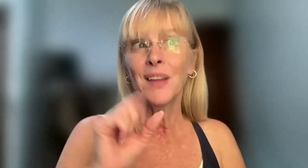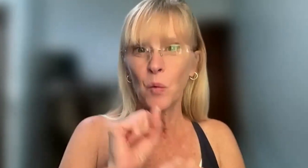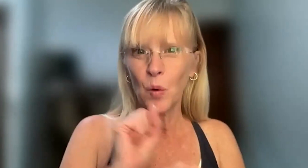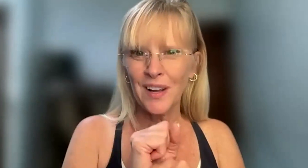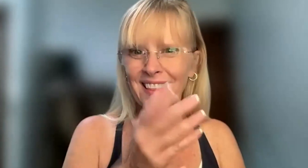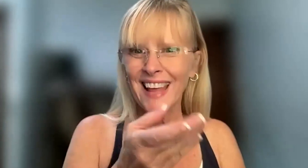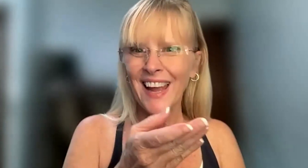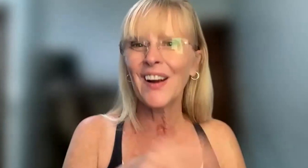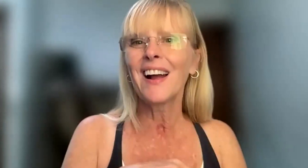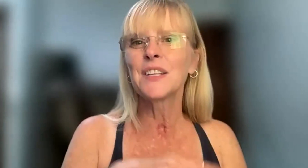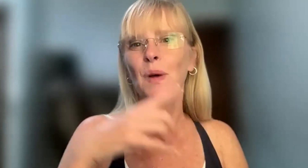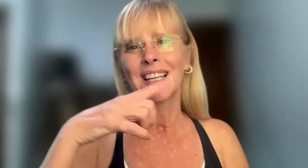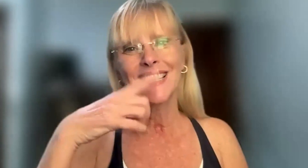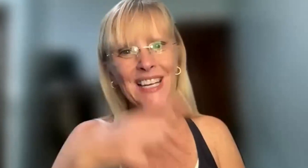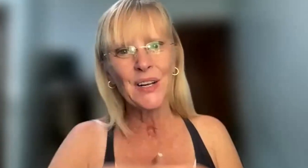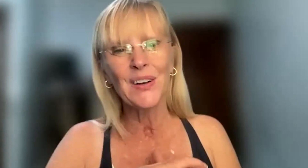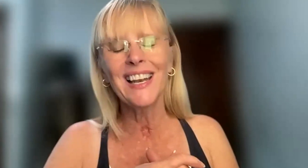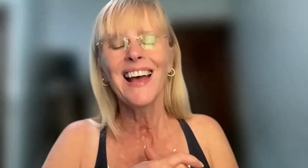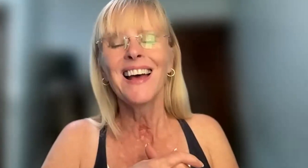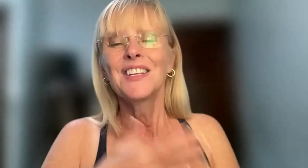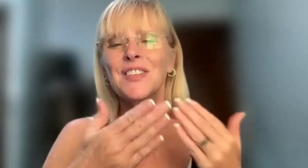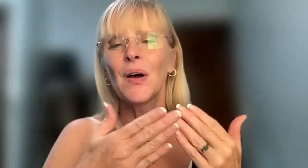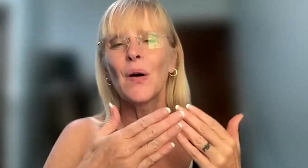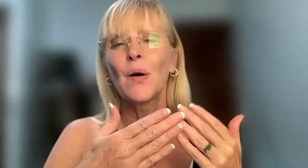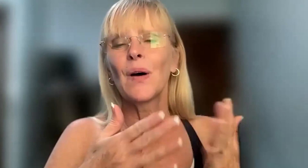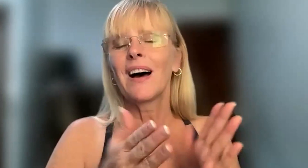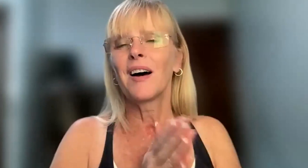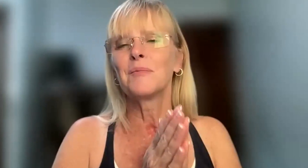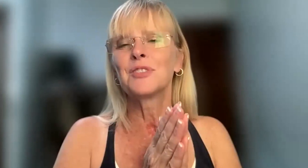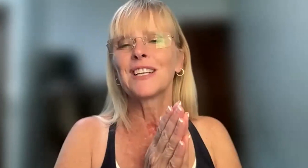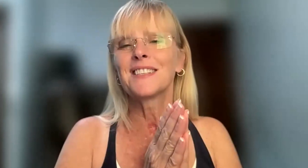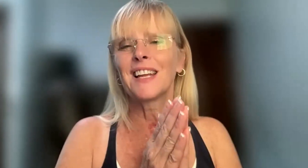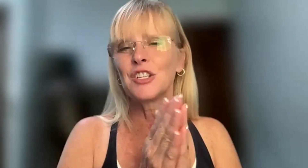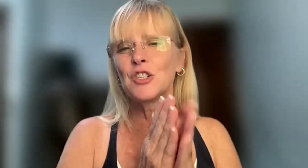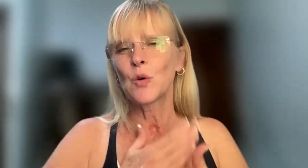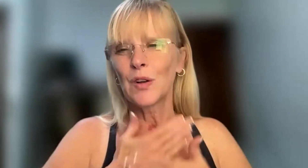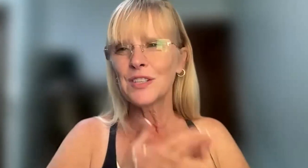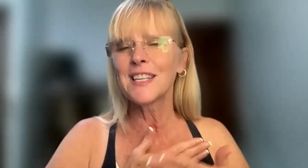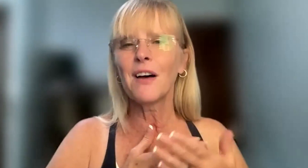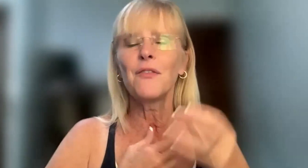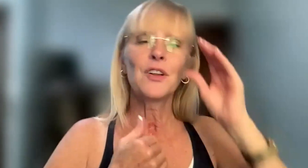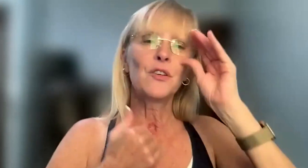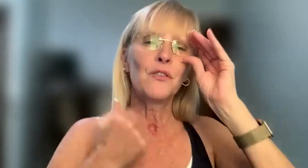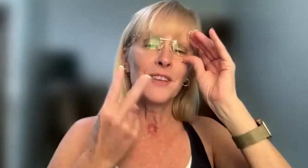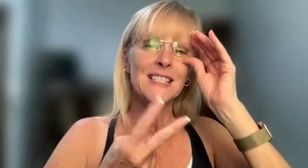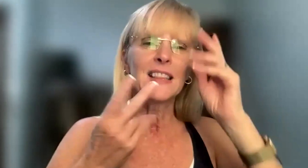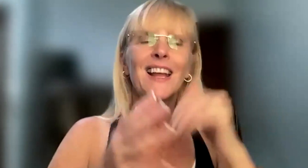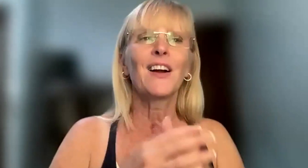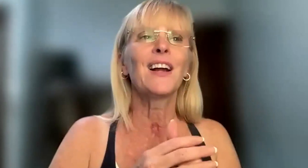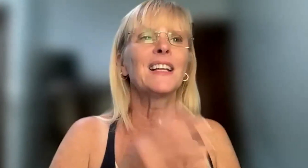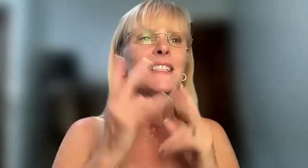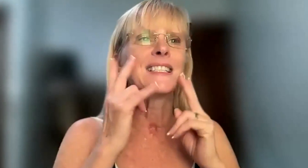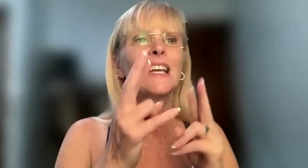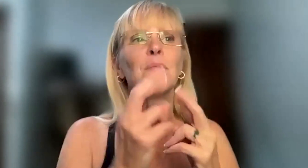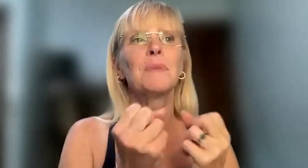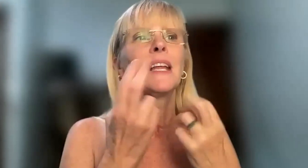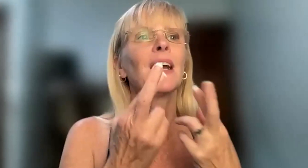that work there as well as hearing. So just enjoy yourself when you visit there and see many of